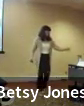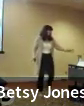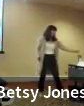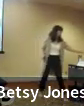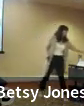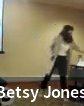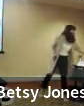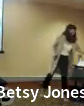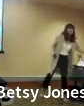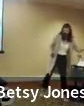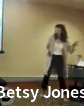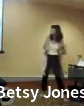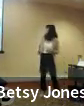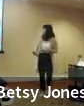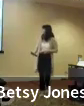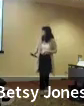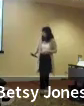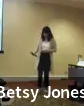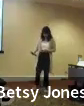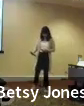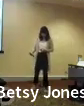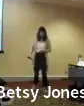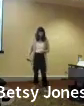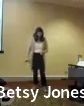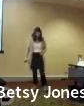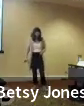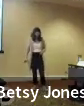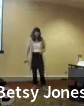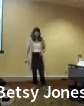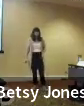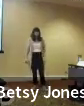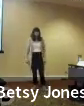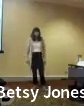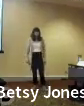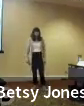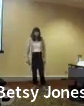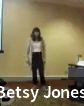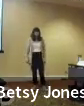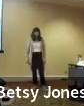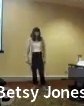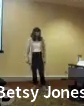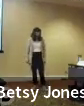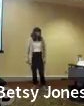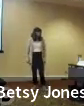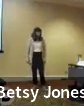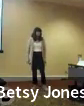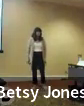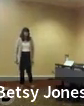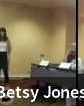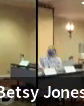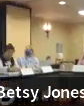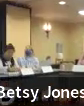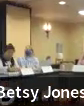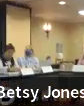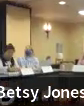is caregiver burnout, right? So, caregiver burnout is an